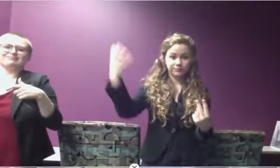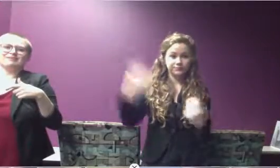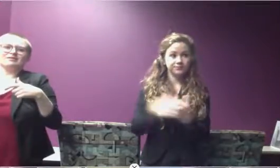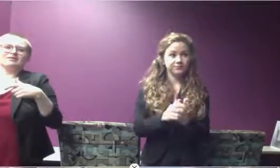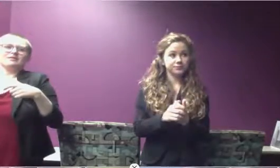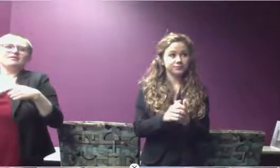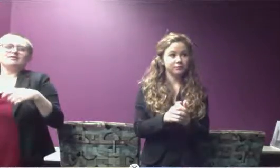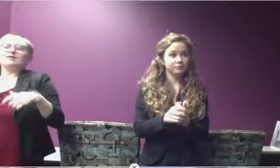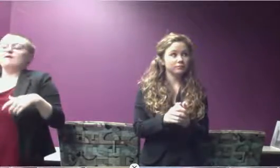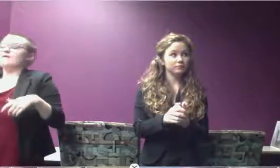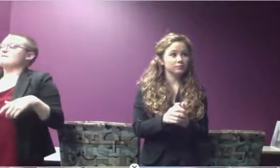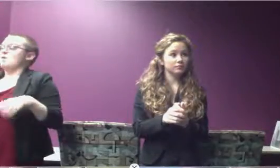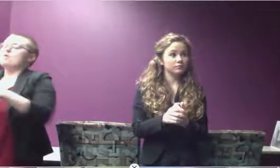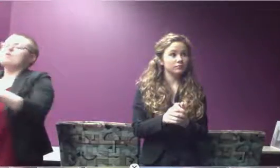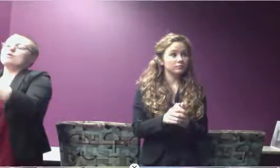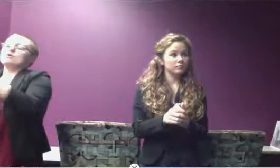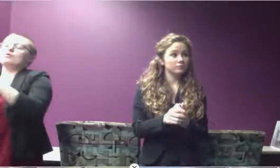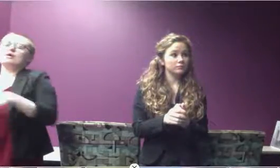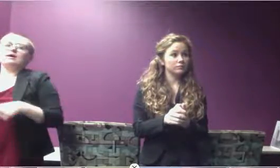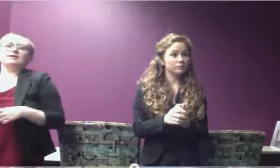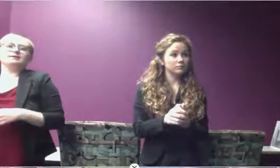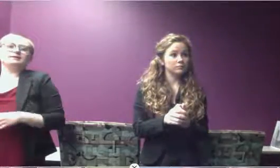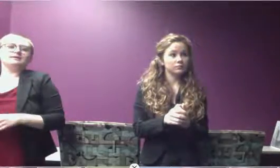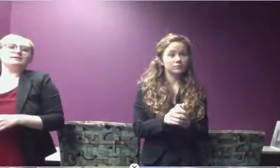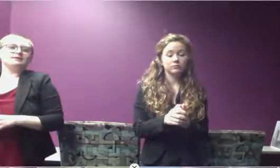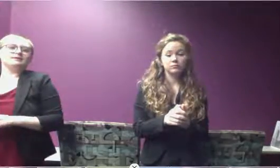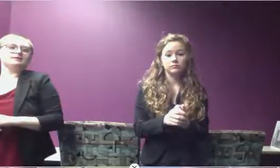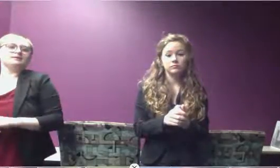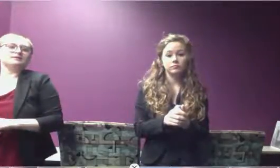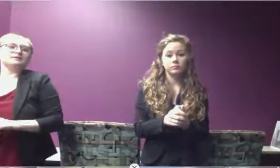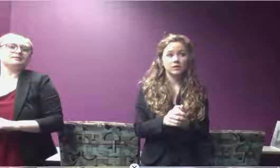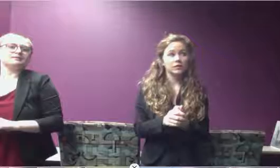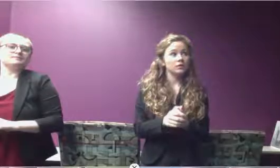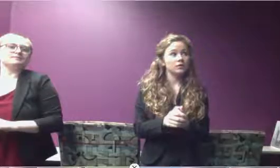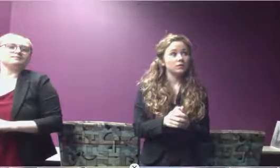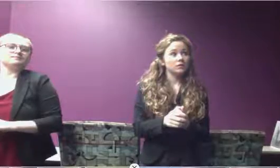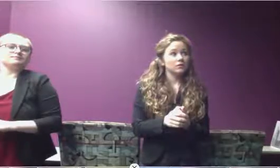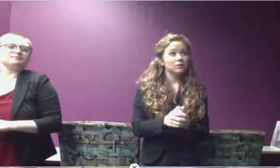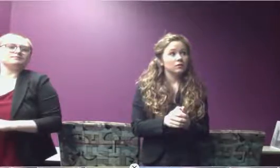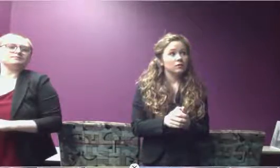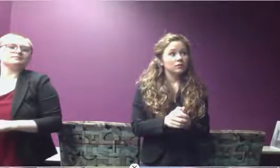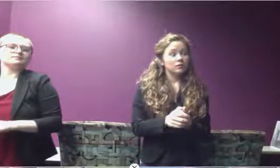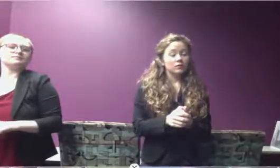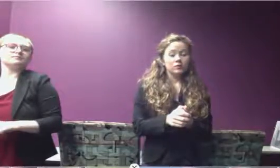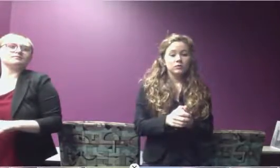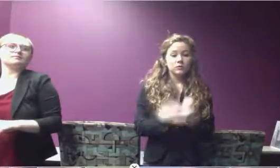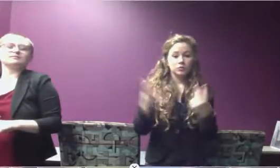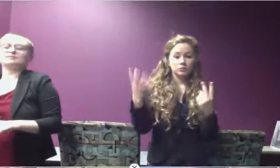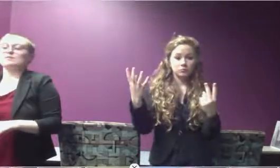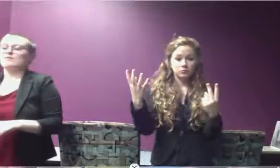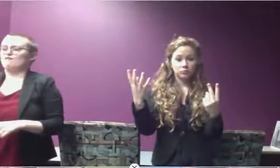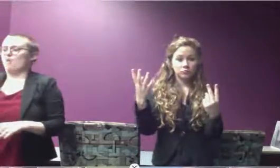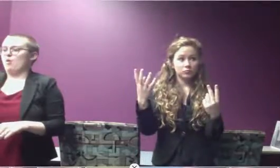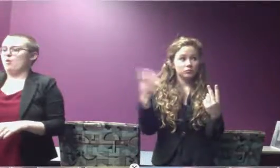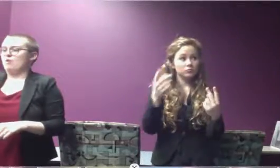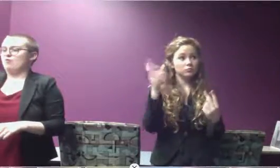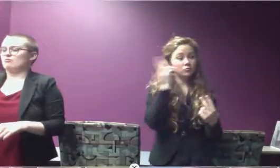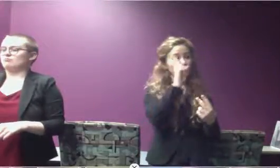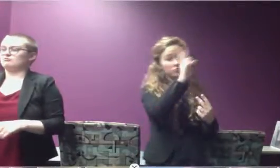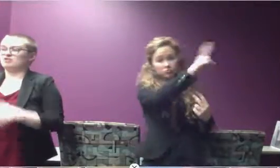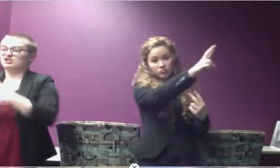Which is greater between 4 and 2, and the answer is 4 is the greater number.